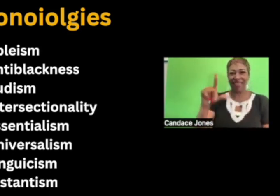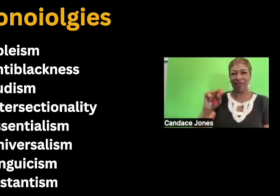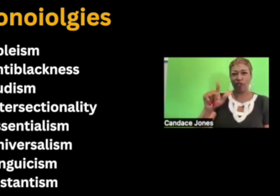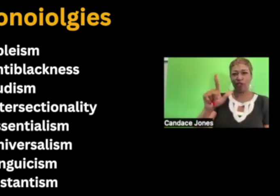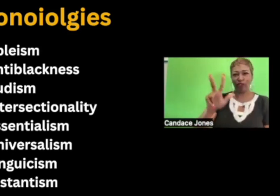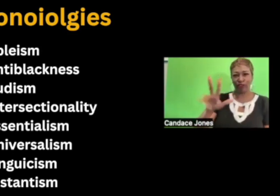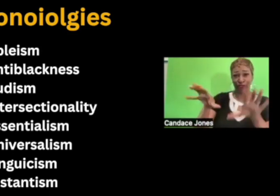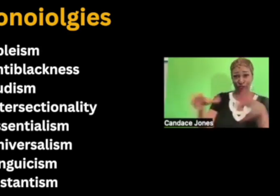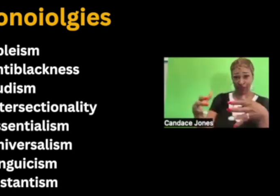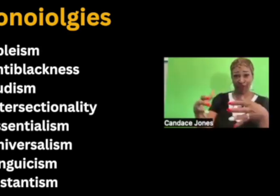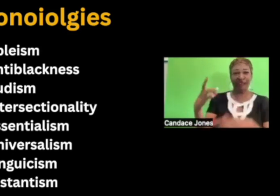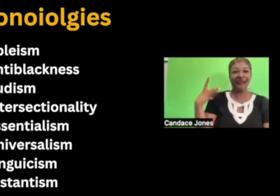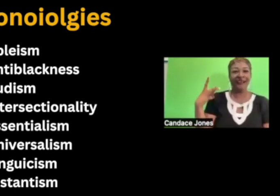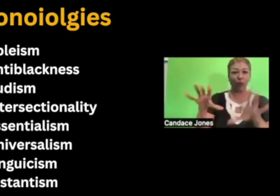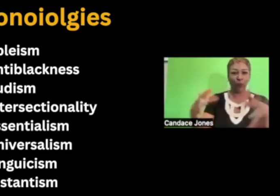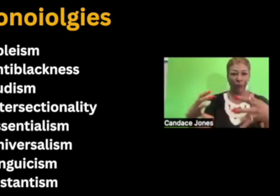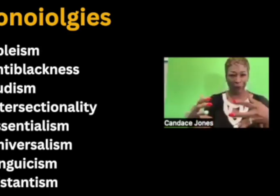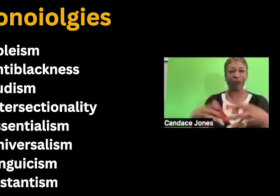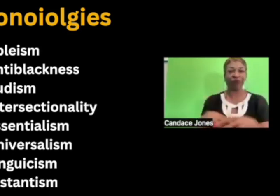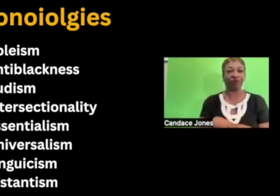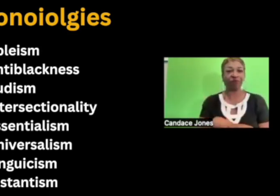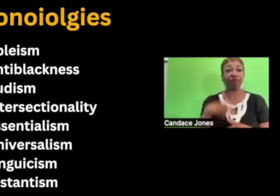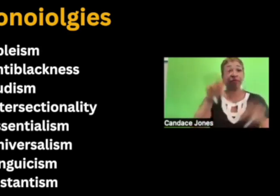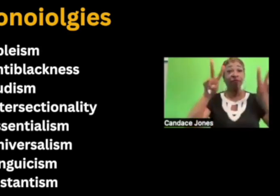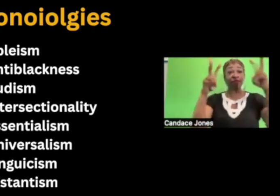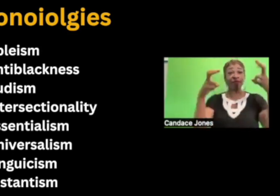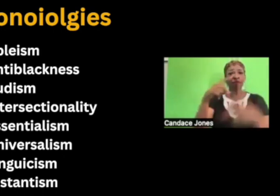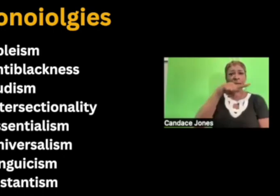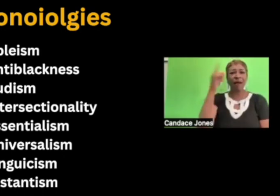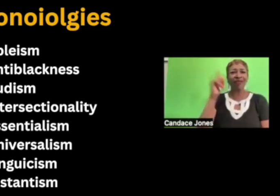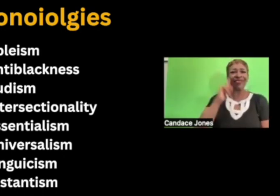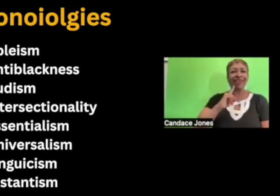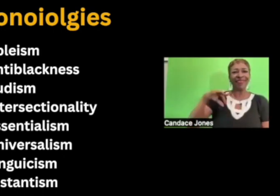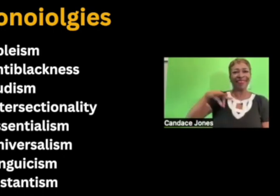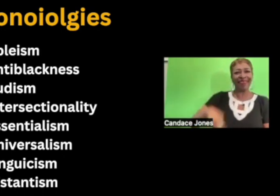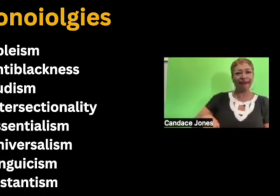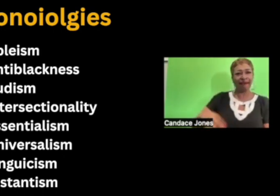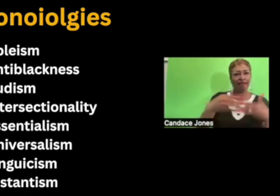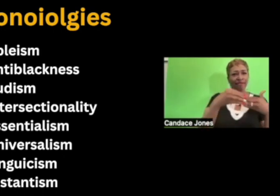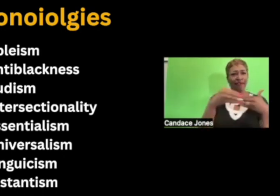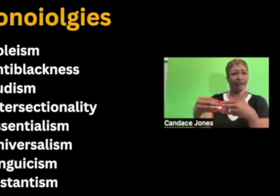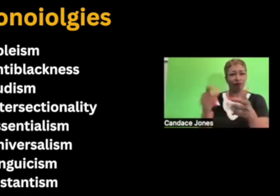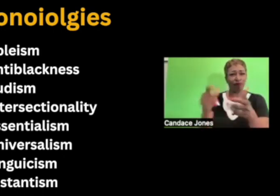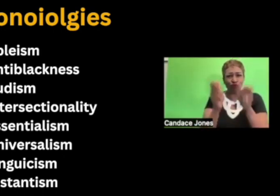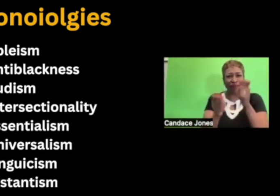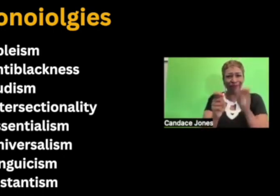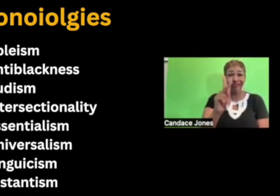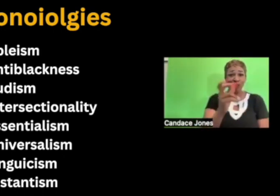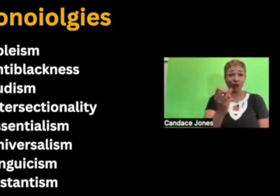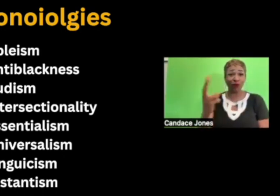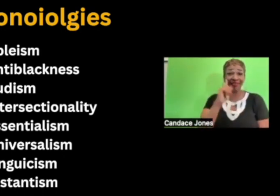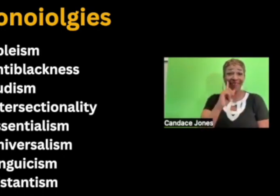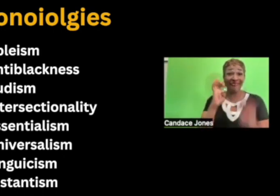research team who has recently published an article called Black Deaf Game, a guide